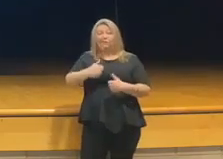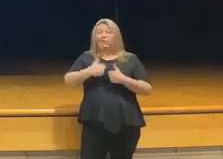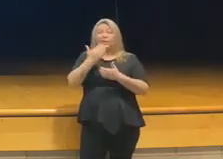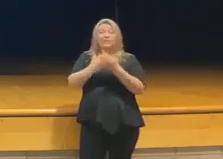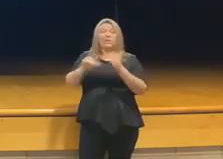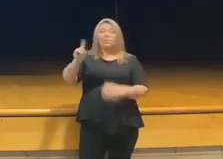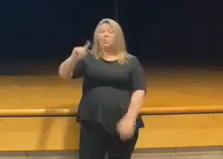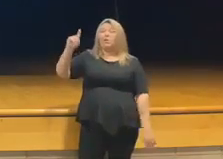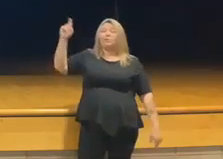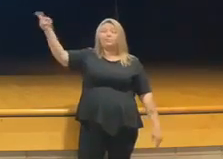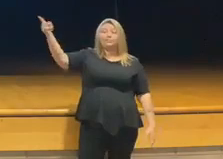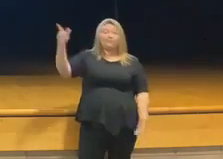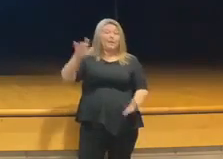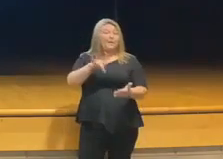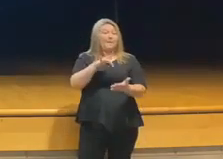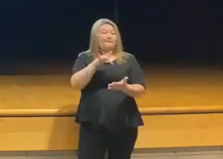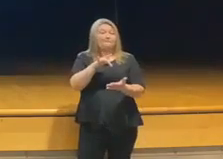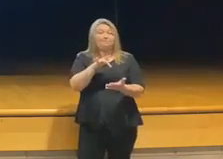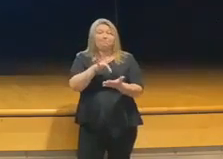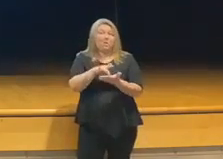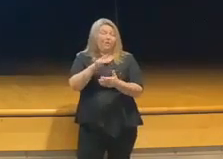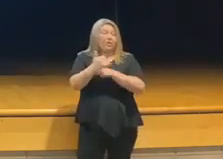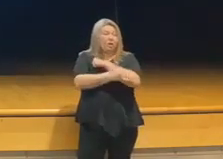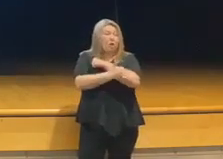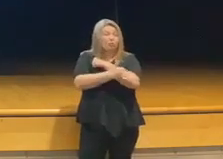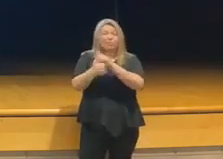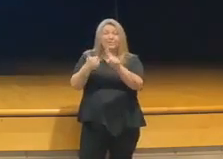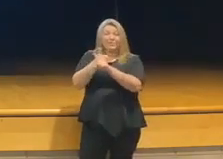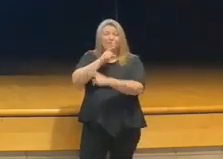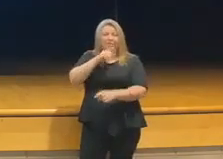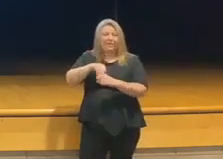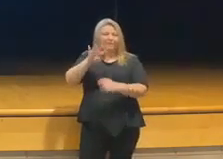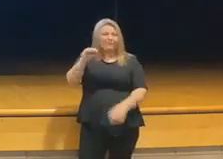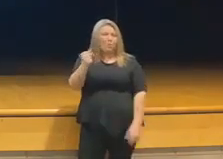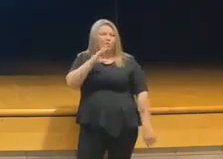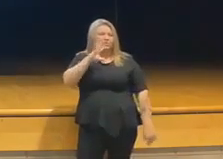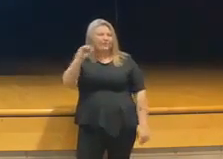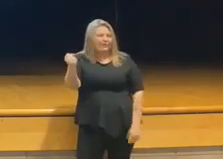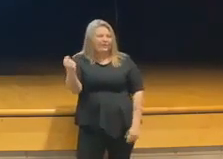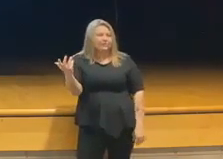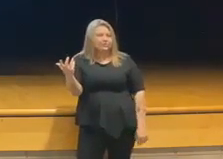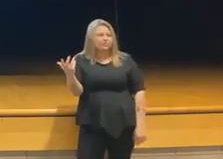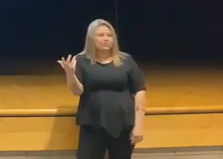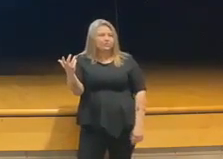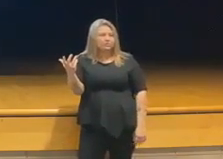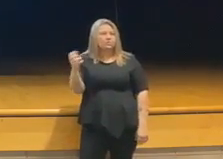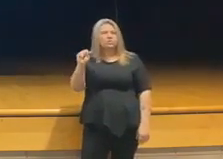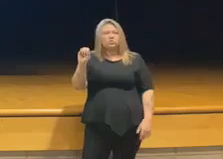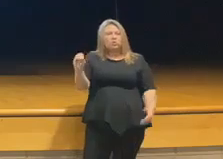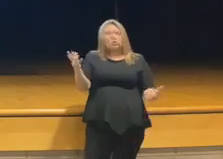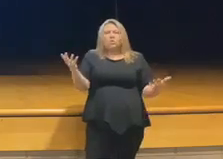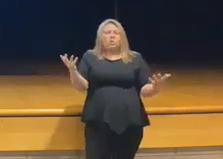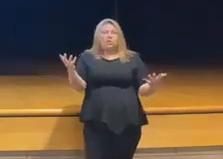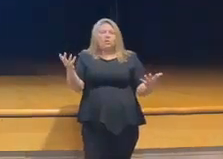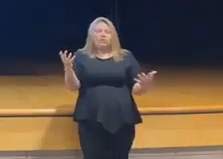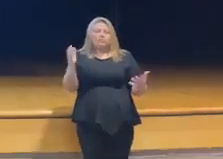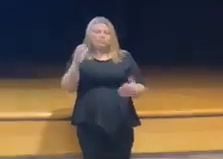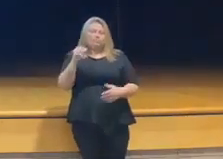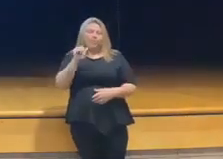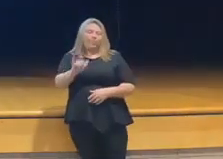and was in his 40s or 50s. So that's just an example of, I think it was Roblox, I'm not 100% sure.